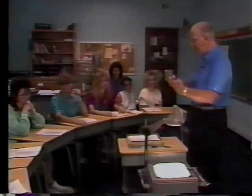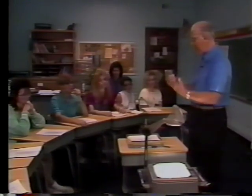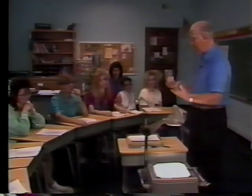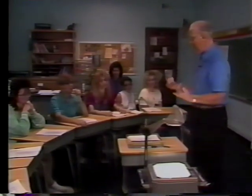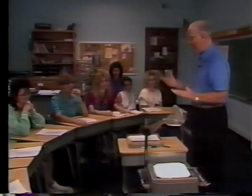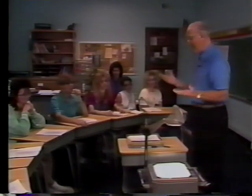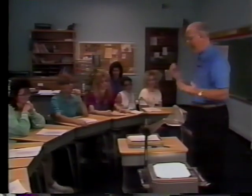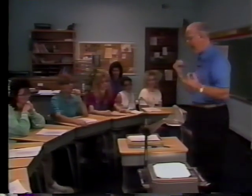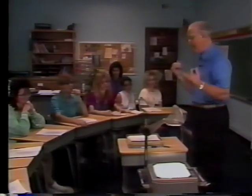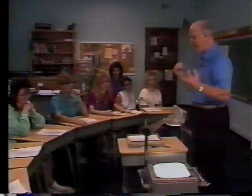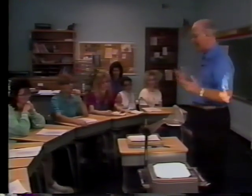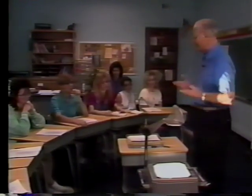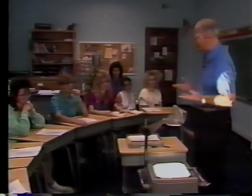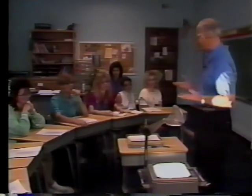No, I have no idea.